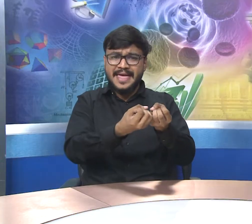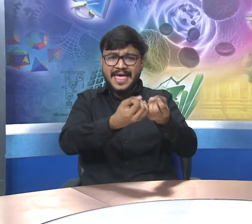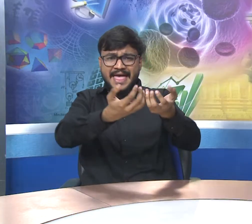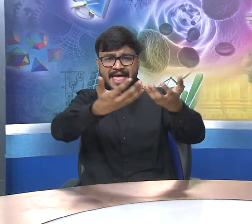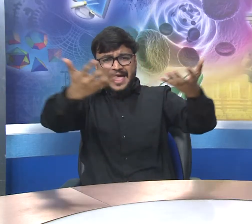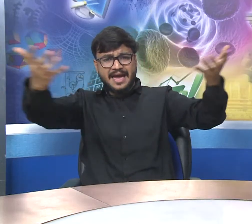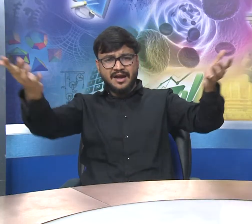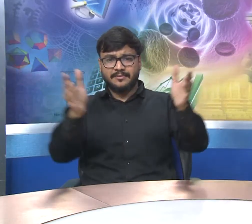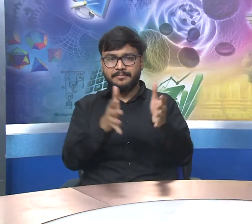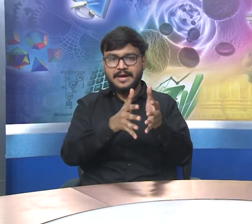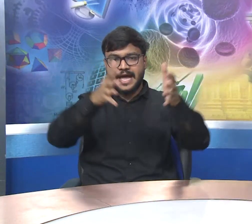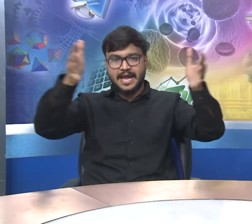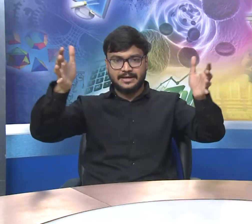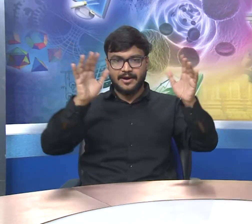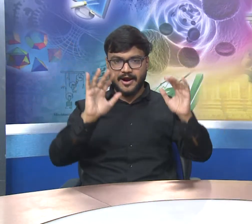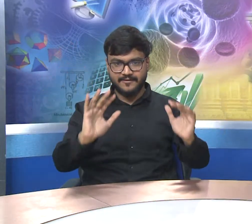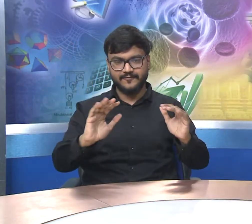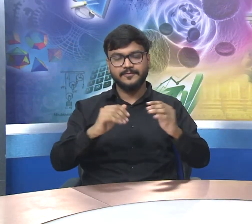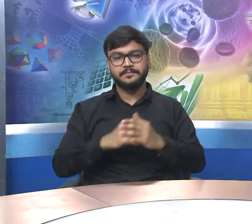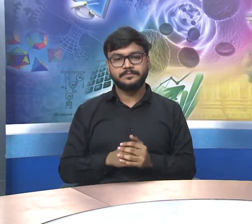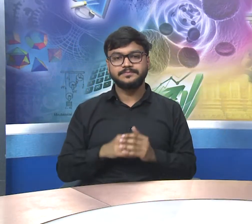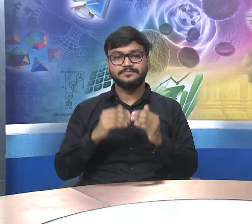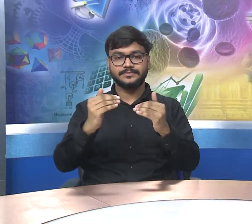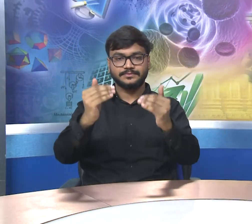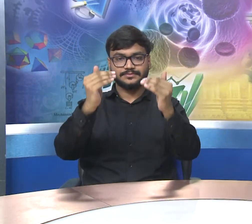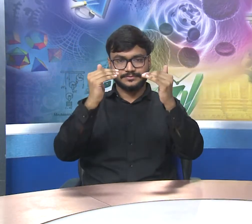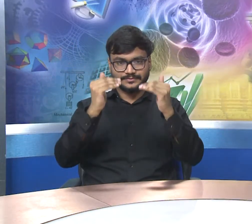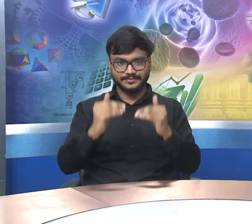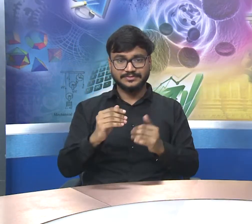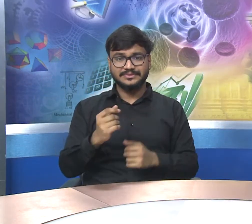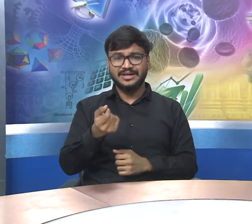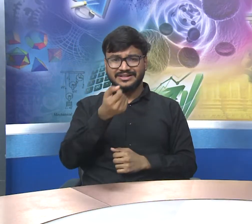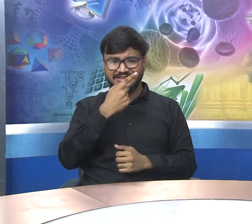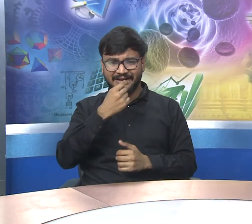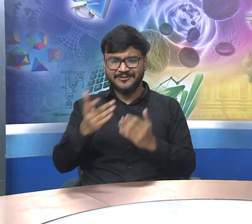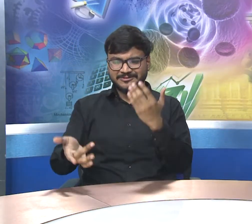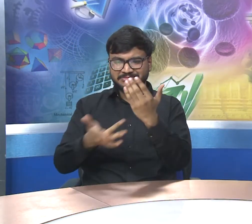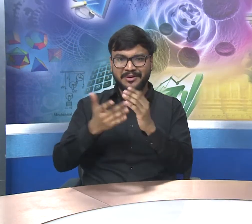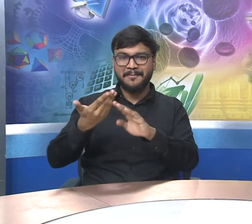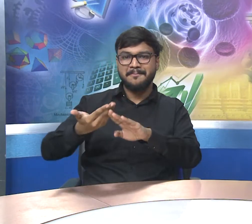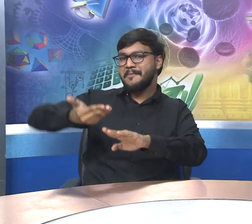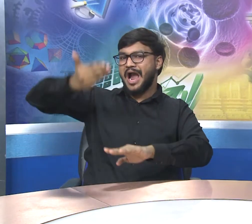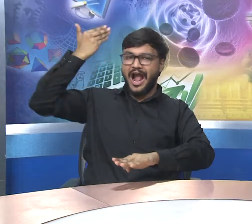India has a higher birth rate, whether it is deaf or hearing.